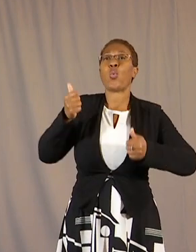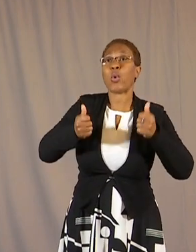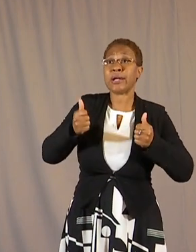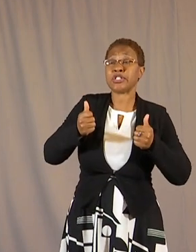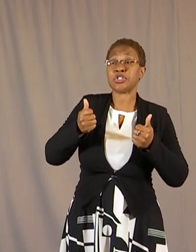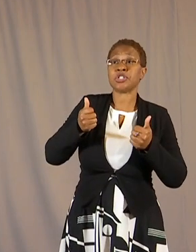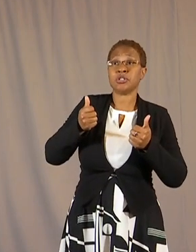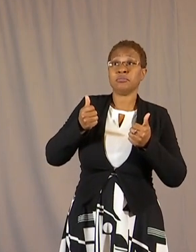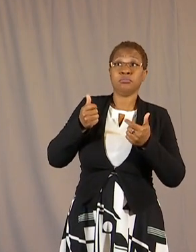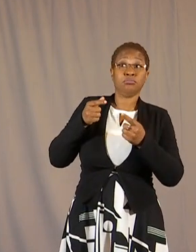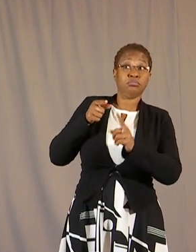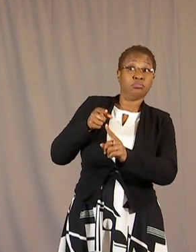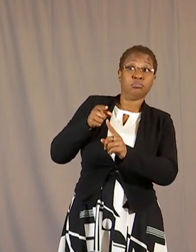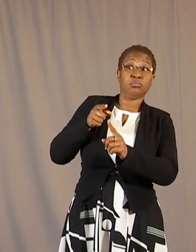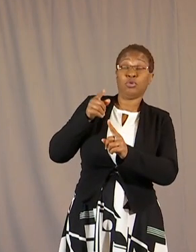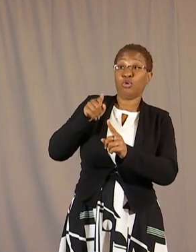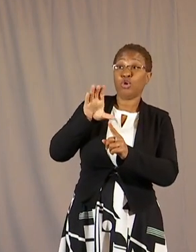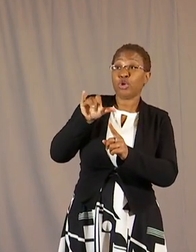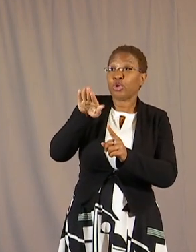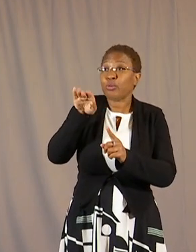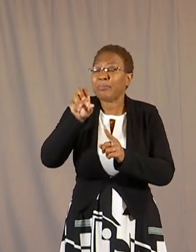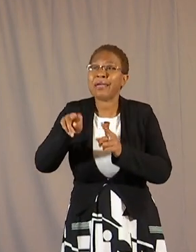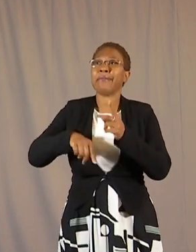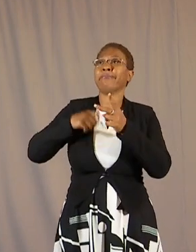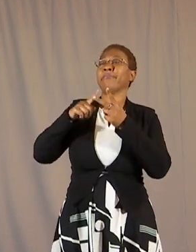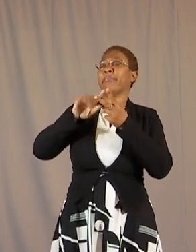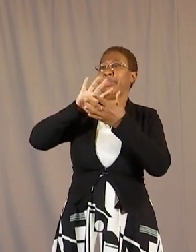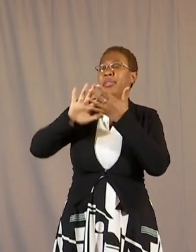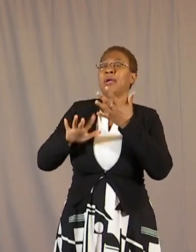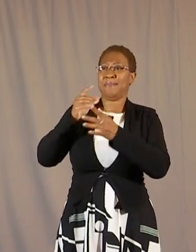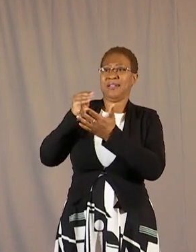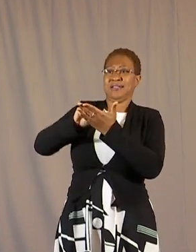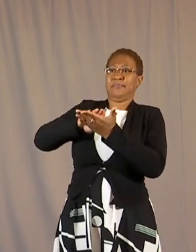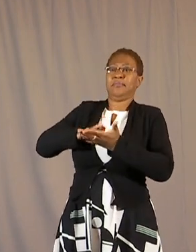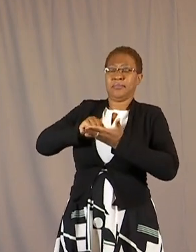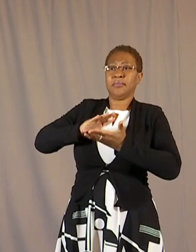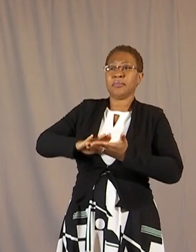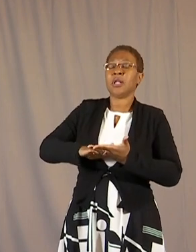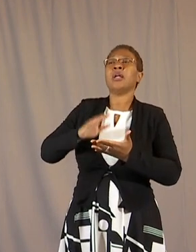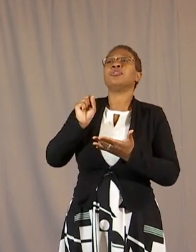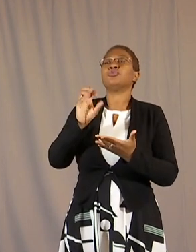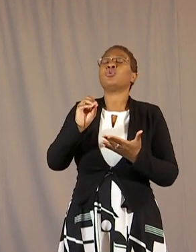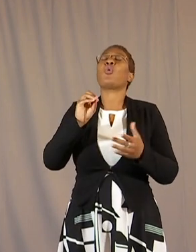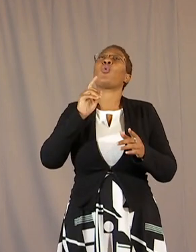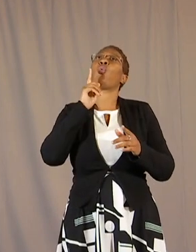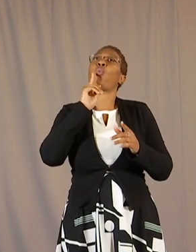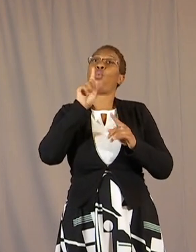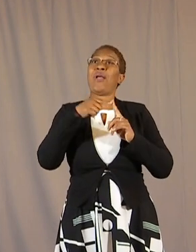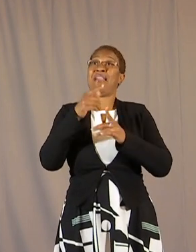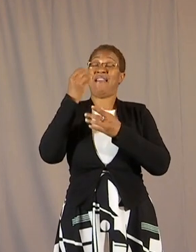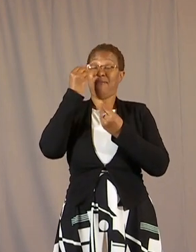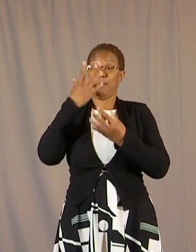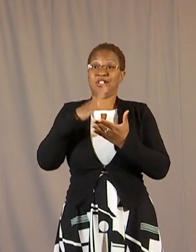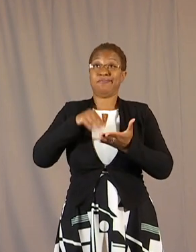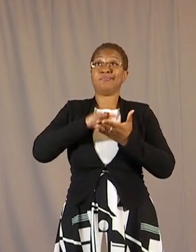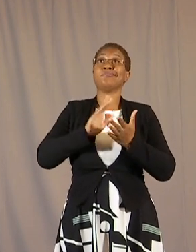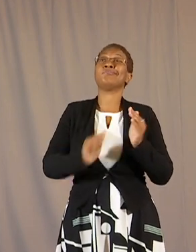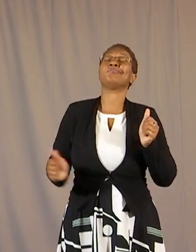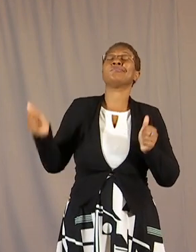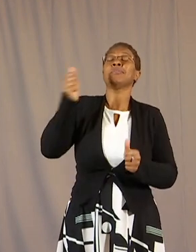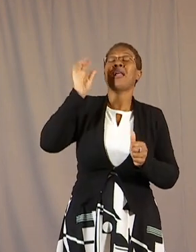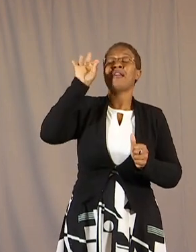communicate with other systems, say if that information was being sent to the state health department, or at the federal level, that could